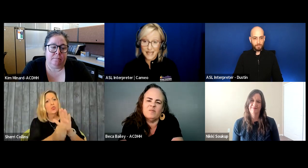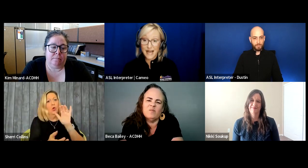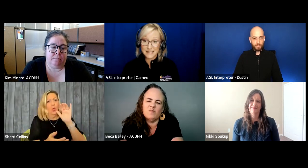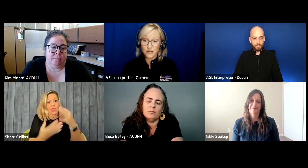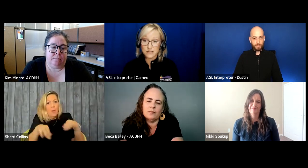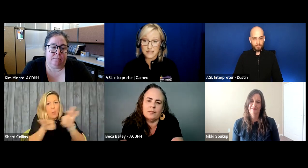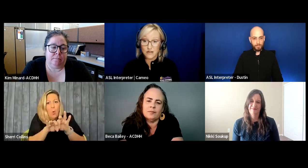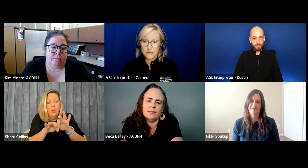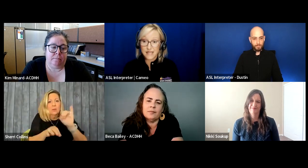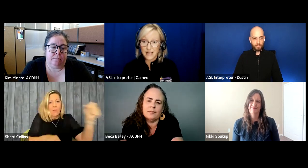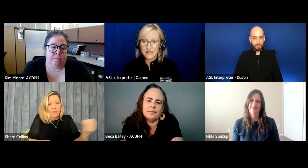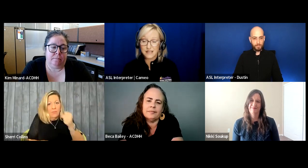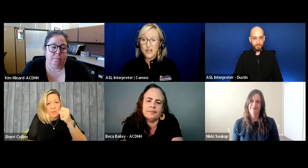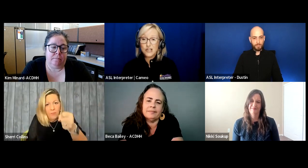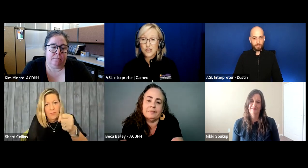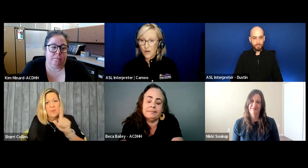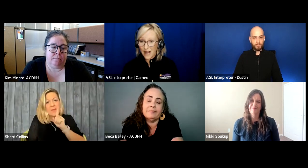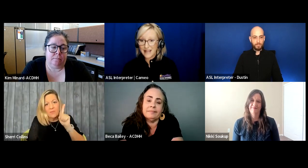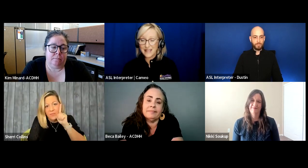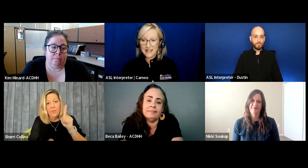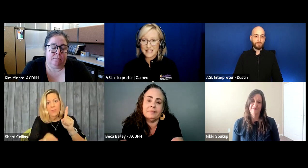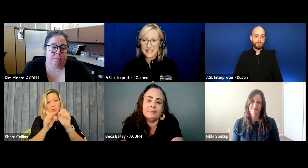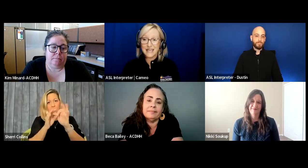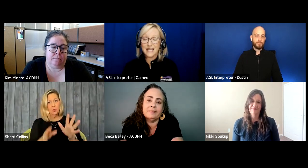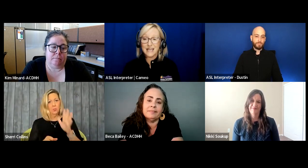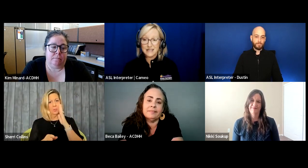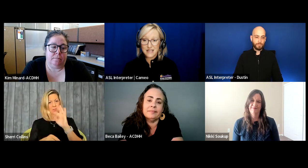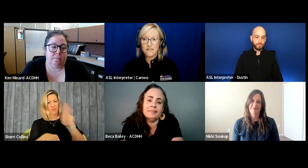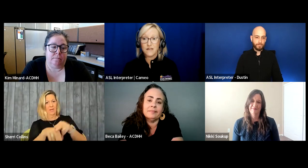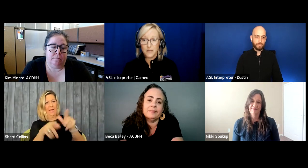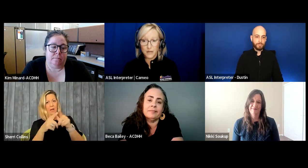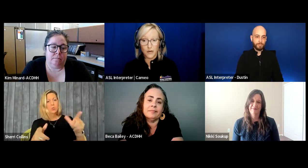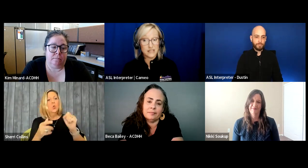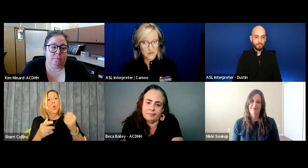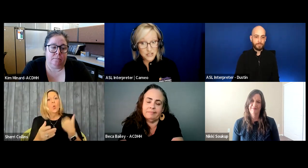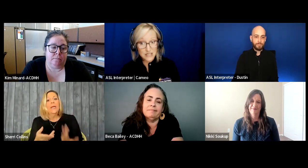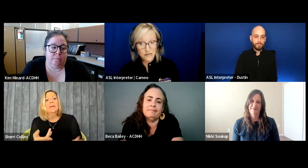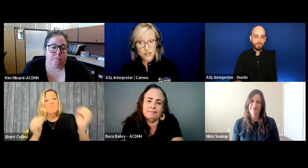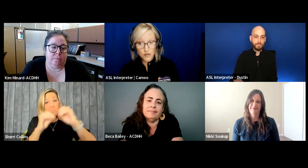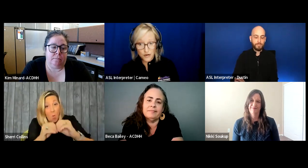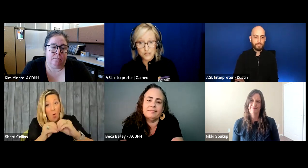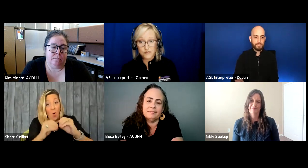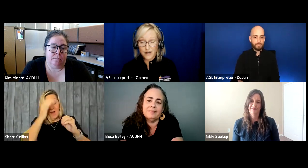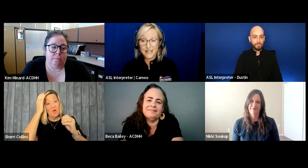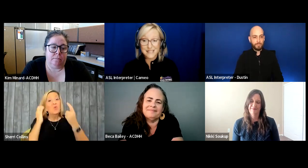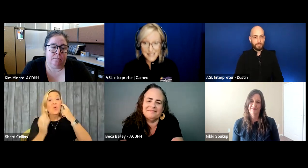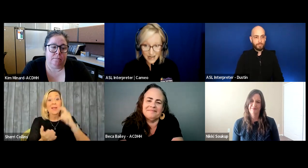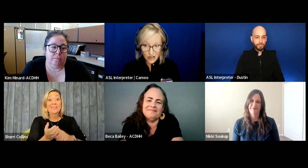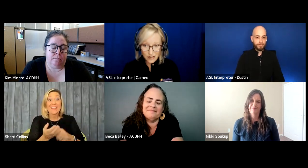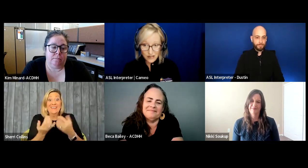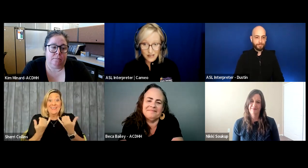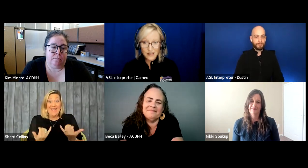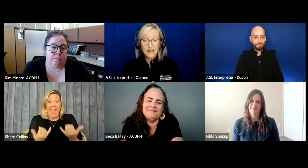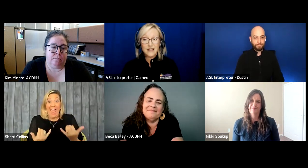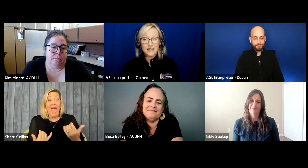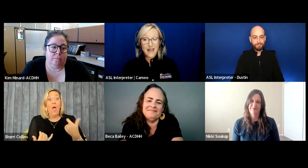of CDIs in those settings. So I think that getting deaf people, especially deaf interpreters, front and